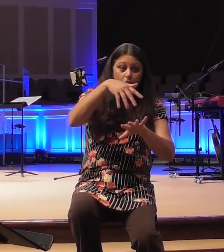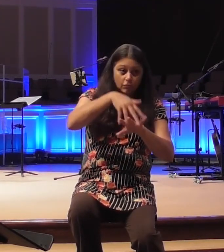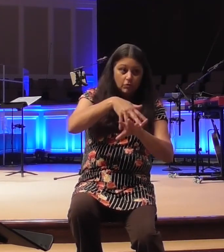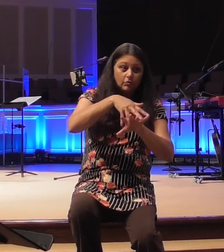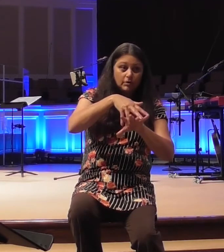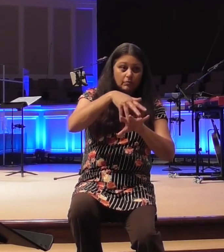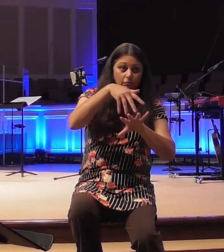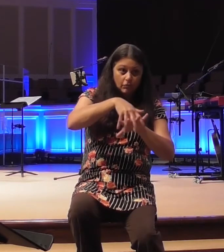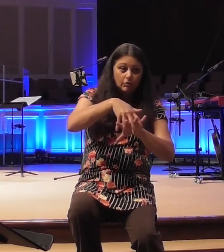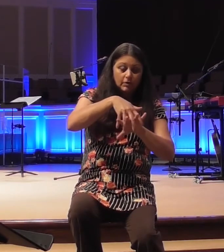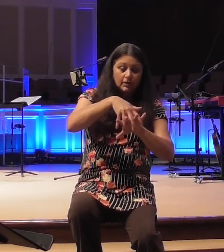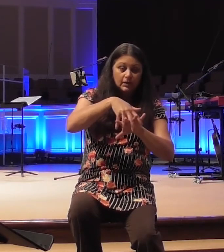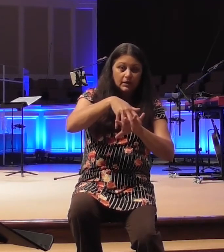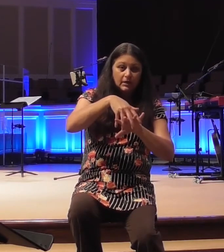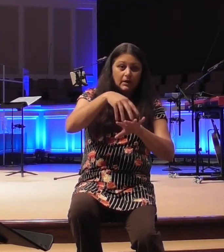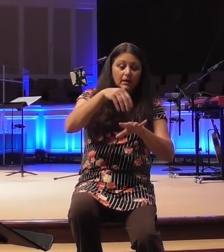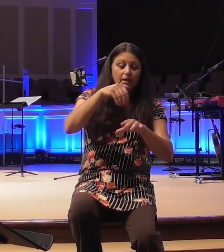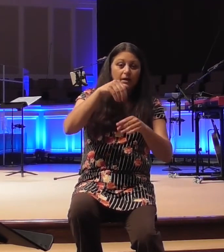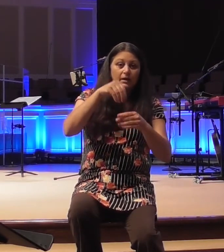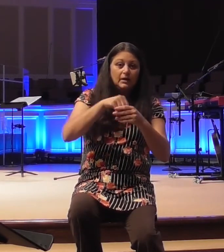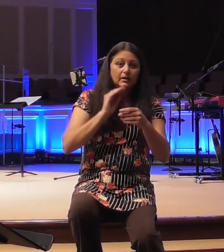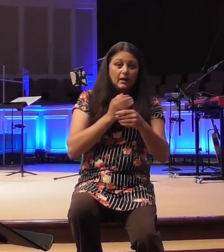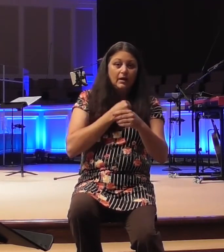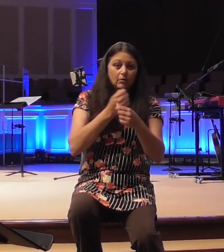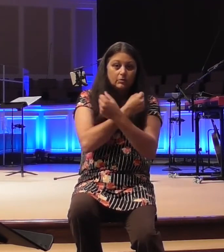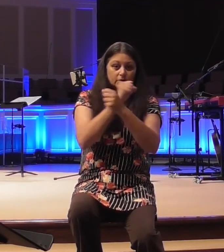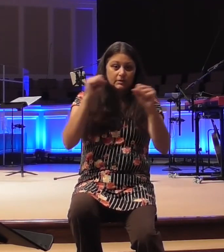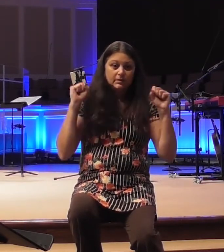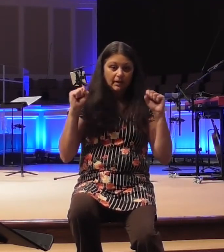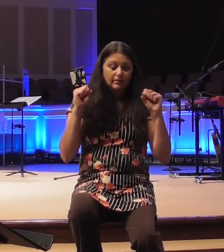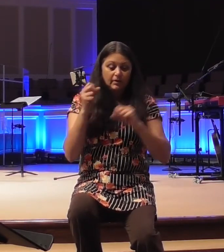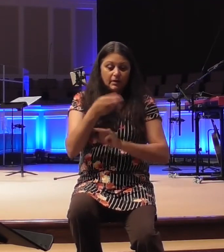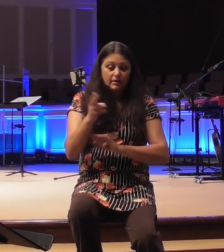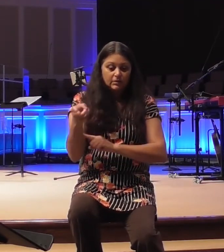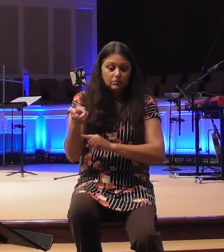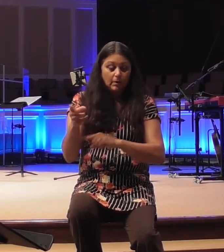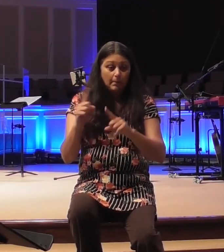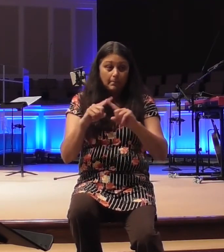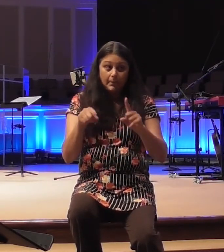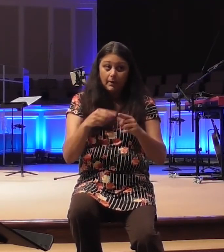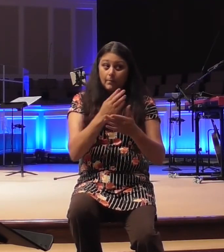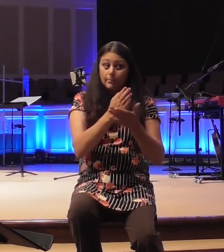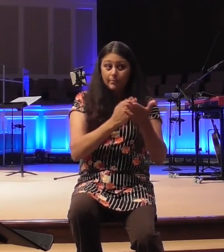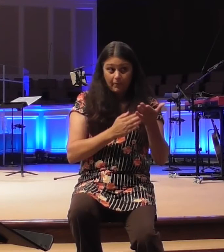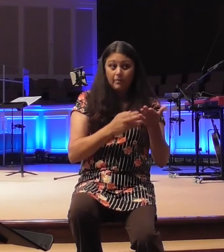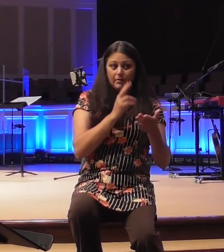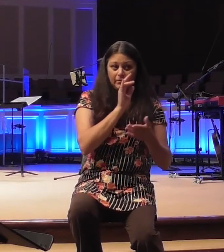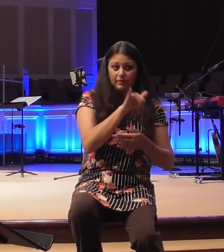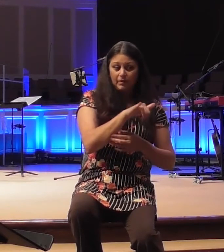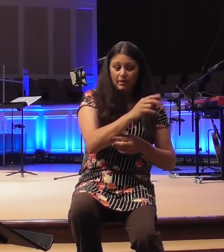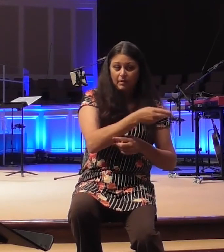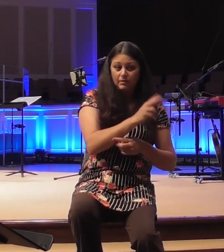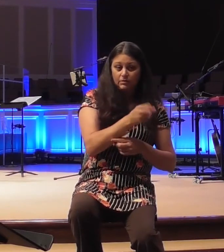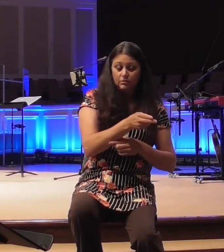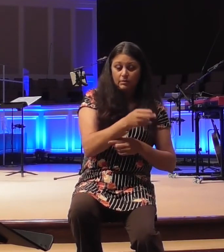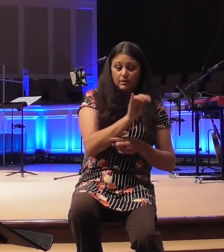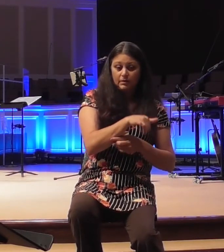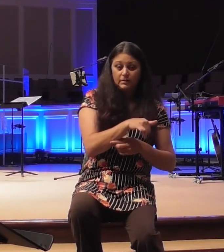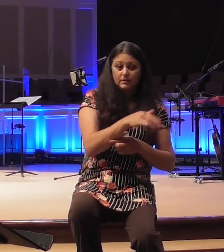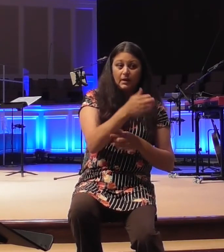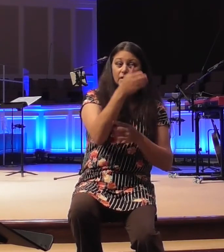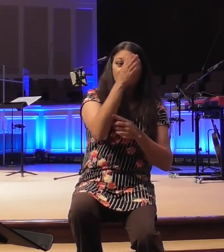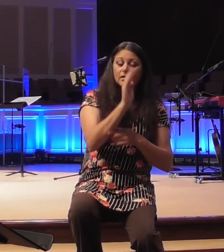redemptive history that is ours. And we cannot deviate from it. But part of this history is that God is